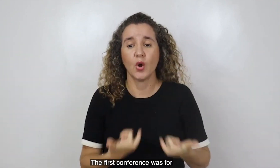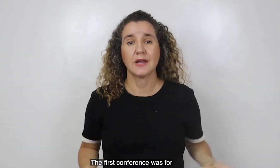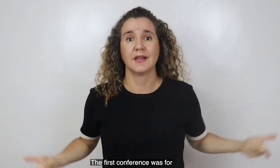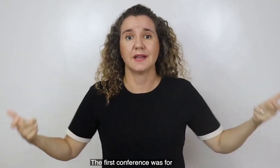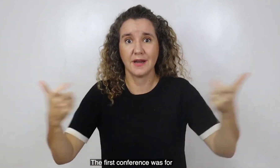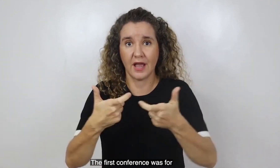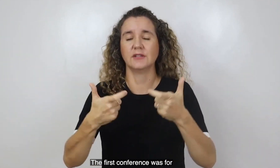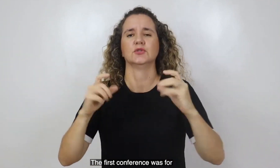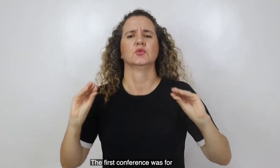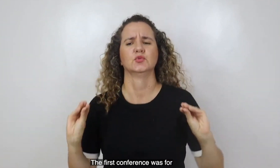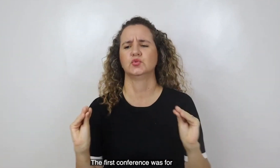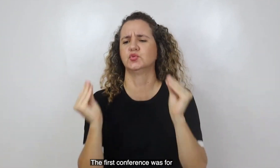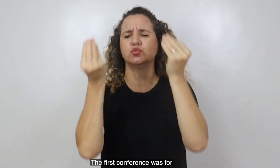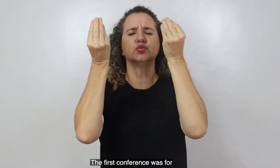from southern Brazil.